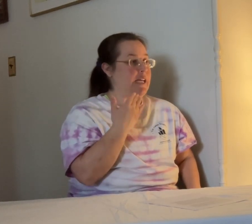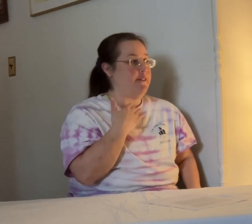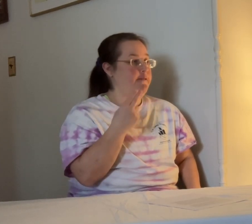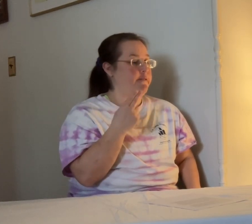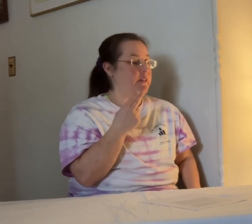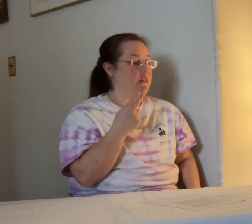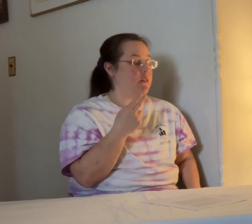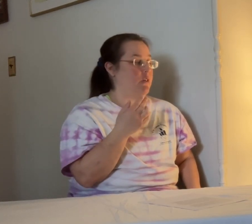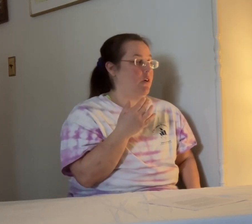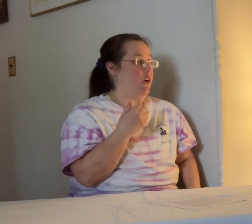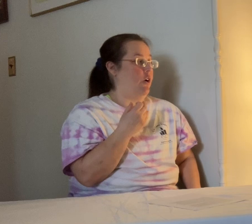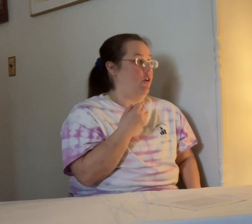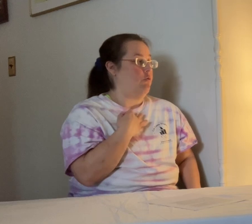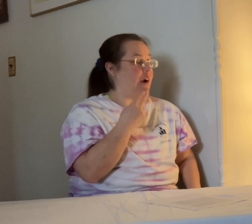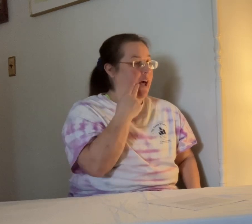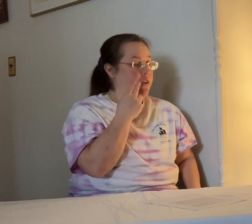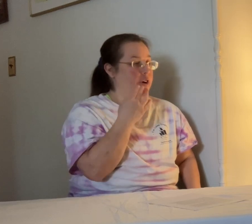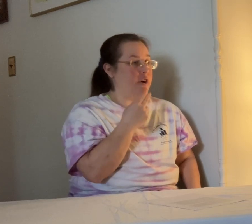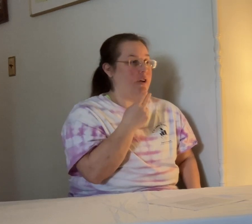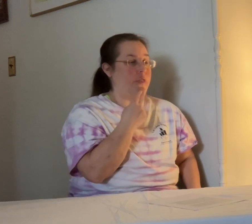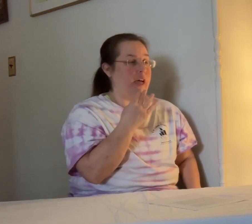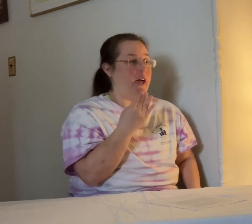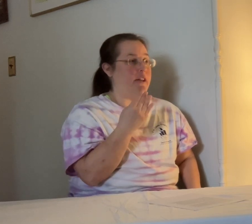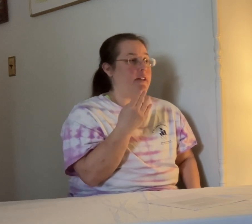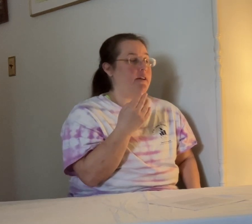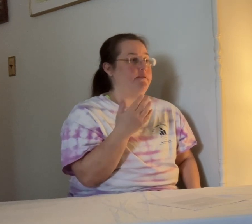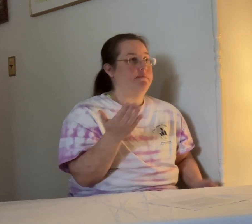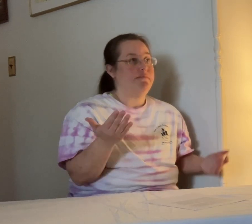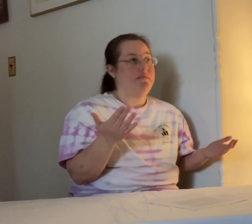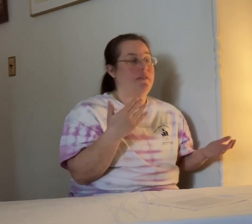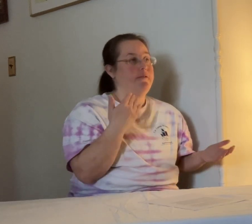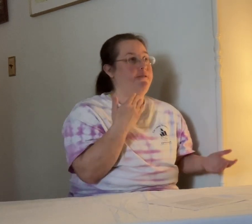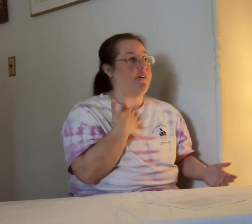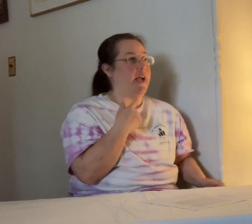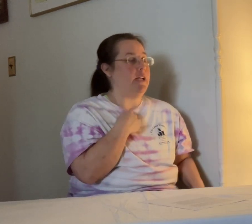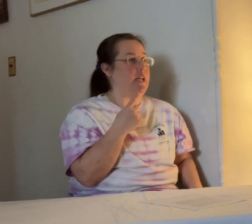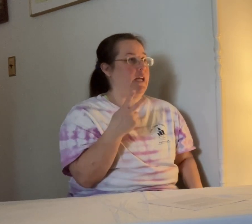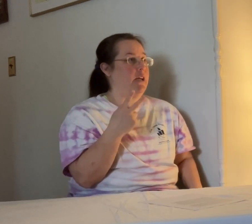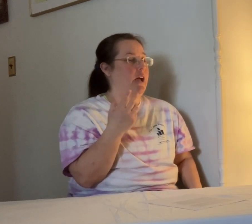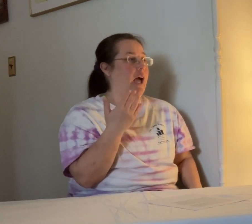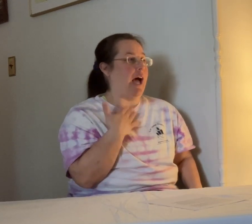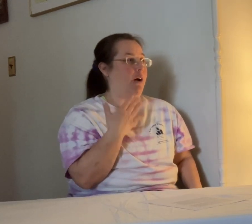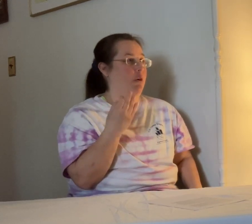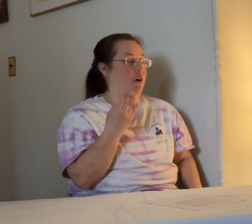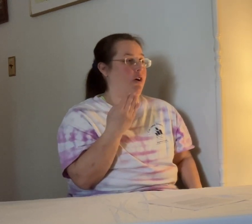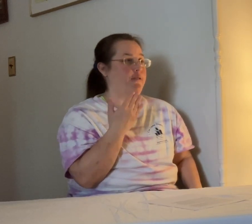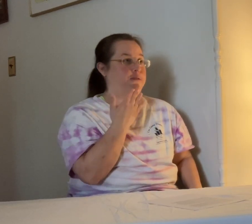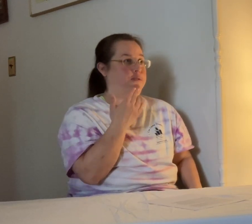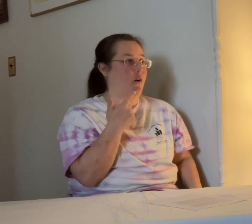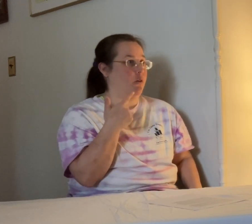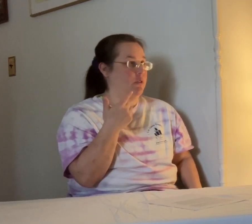creative rather than finding our